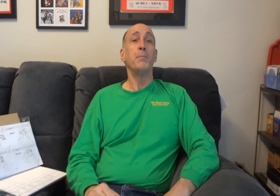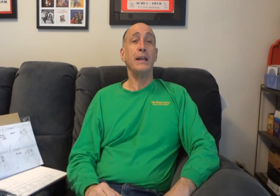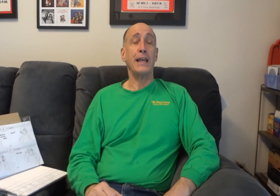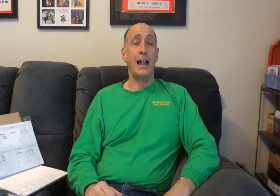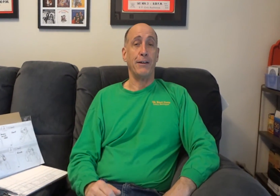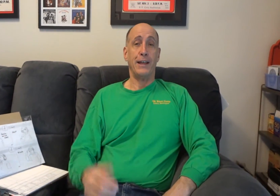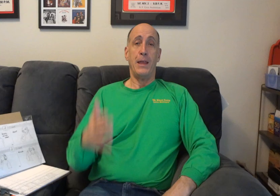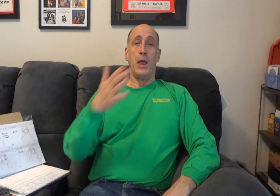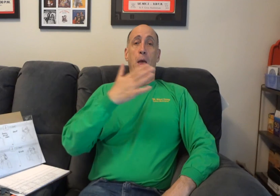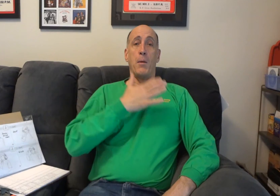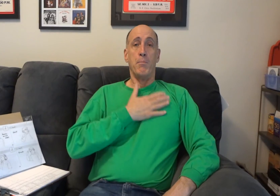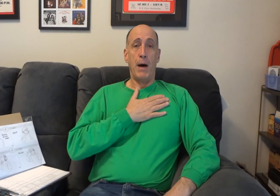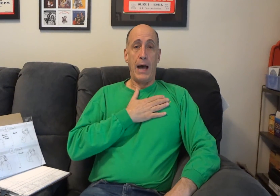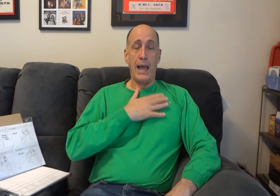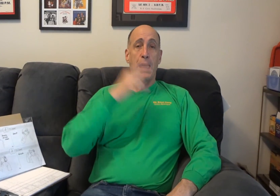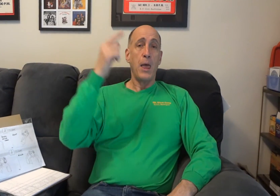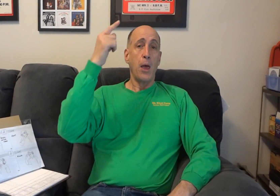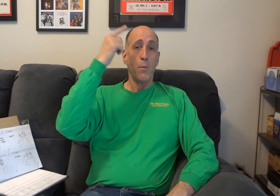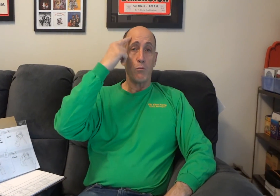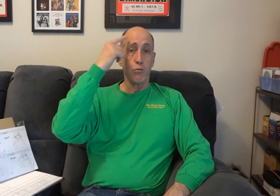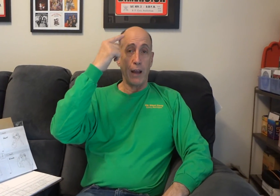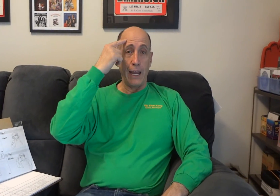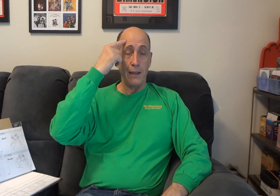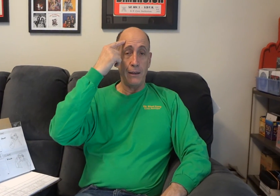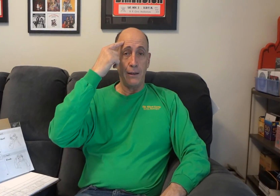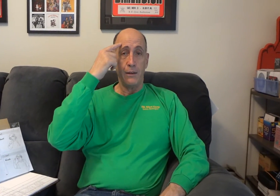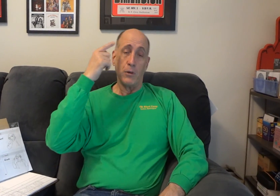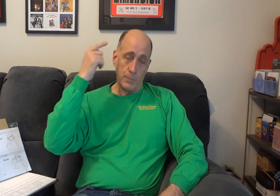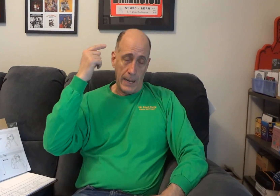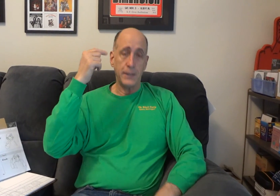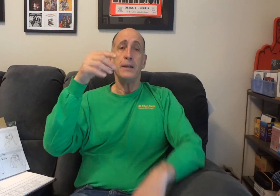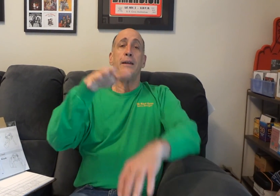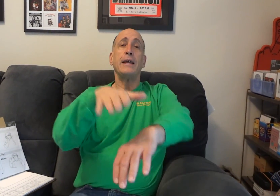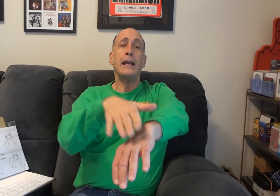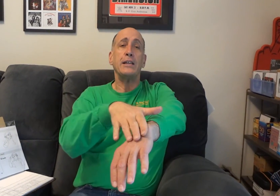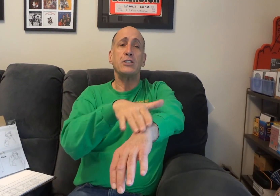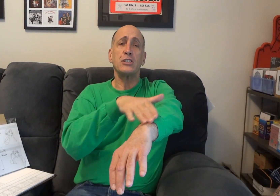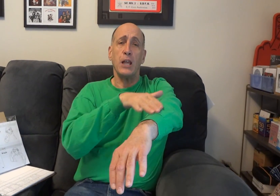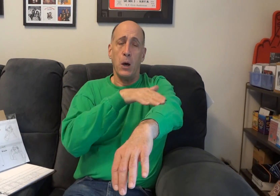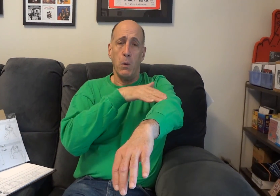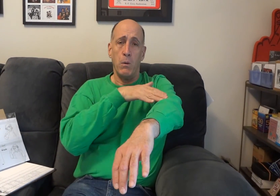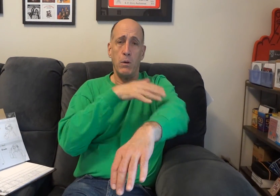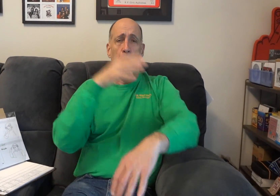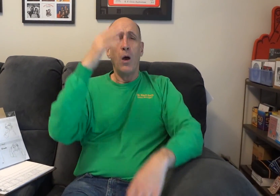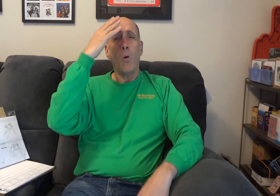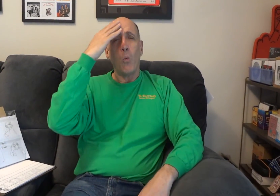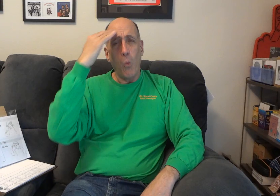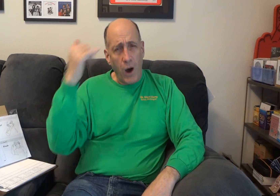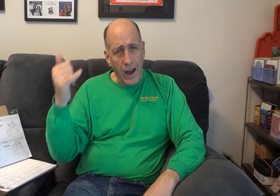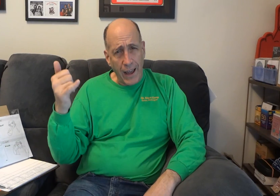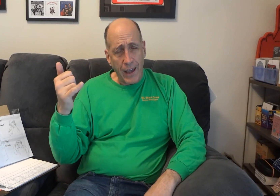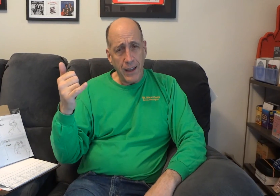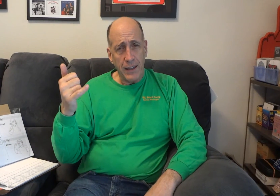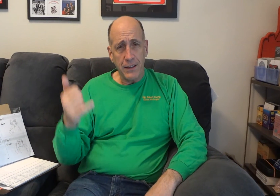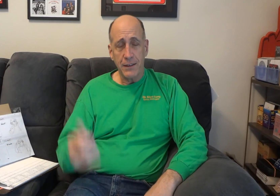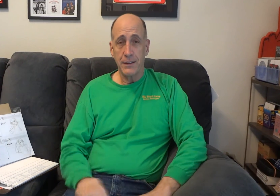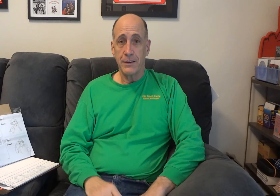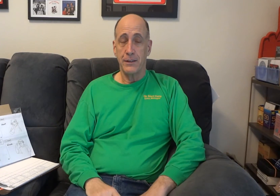Peanut gallery. My brain or mind is slow. Why?